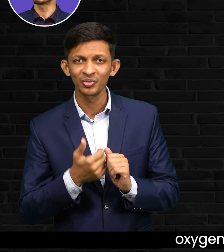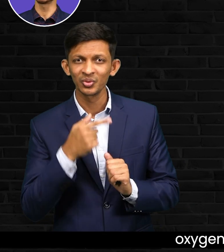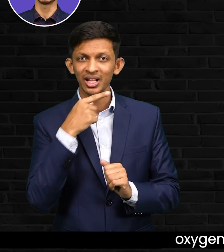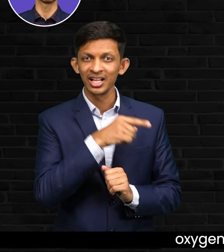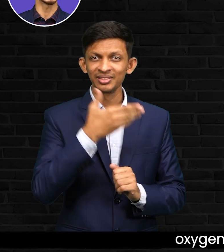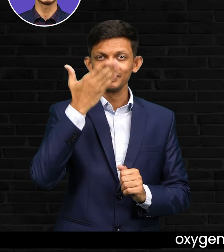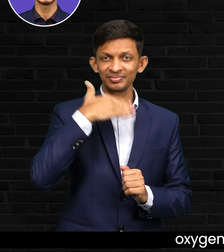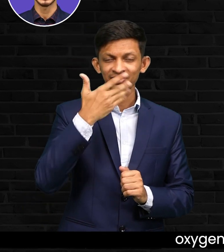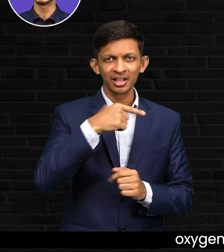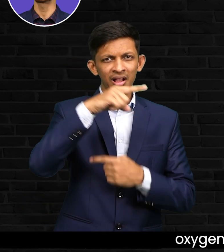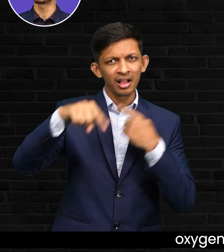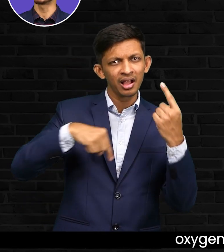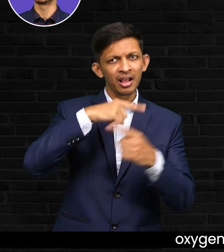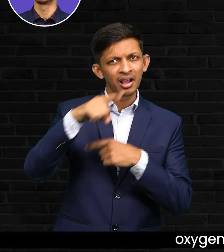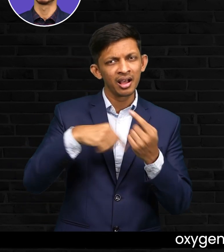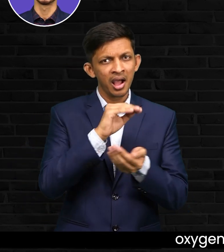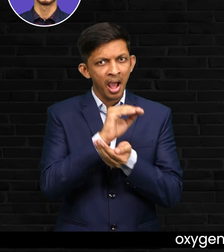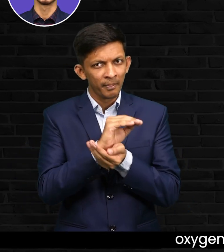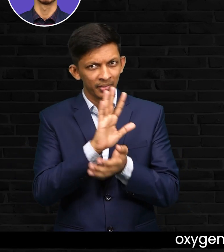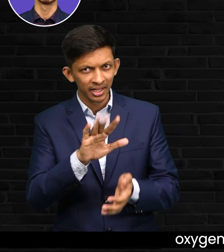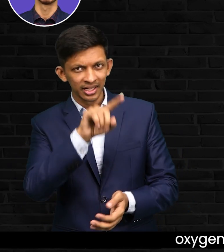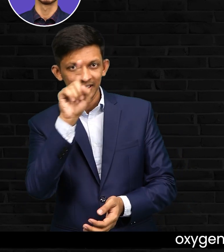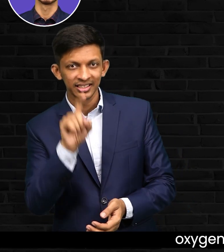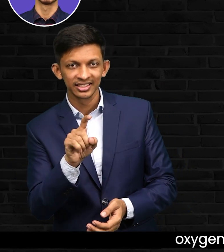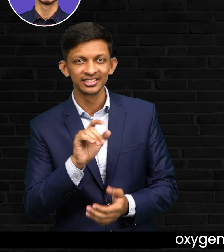How this oxygen is cycled and stored.